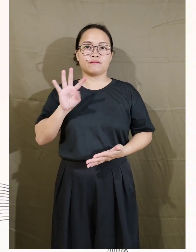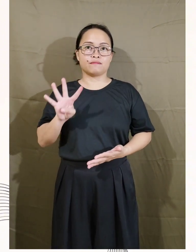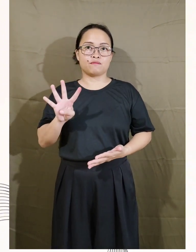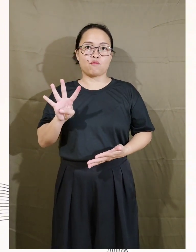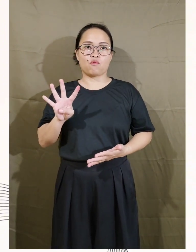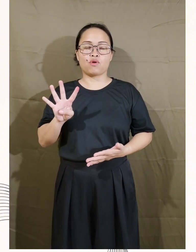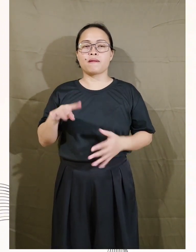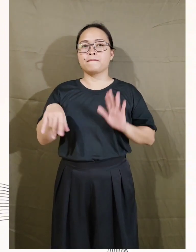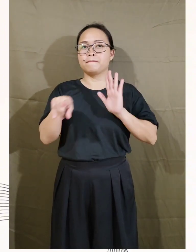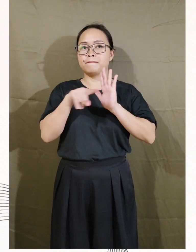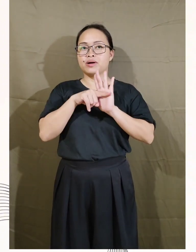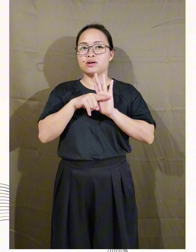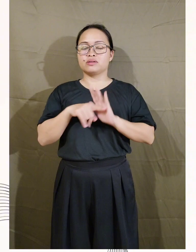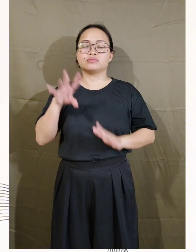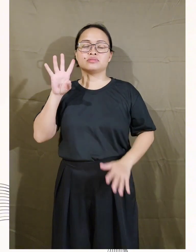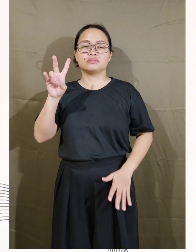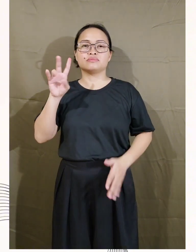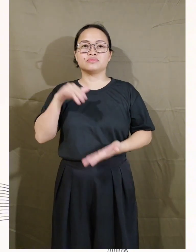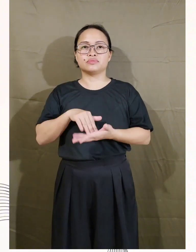9,854 minus